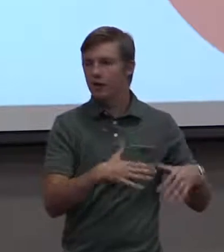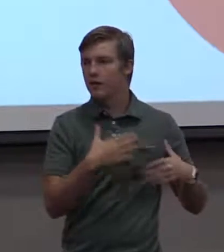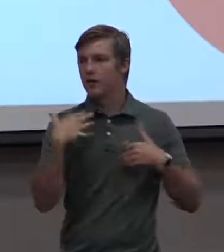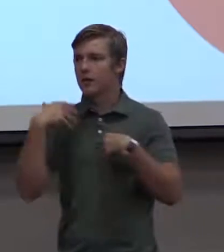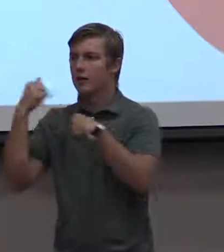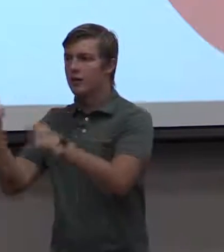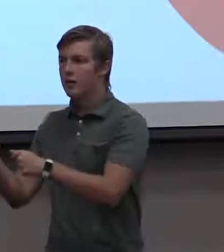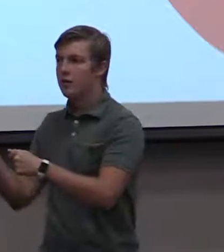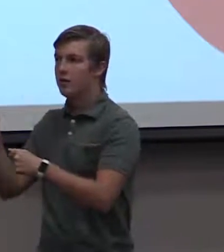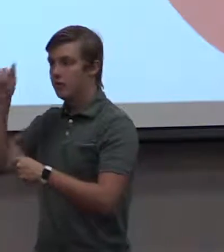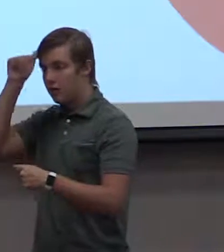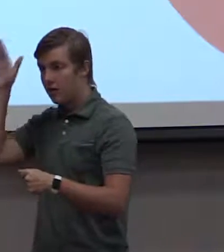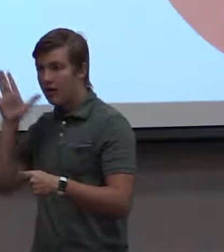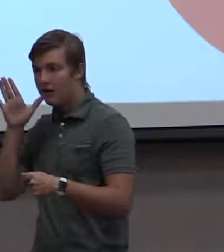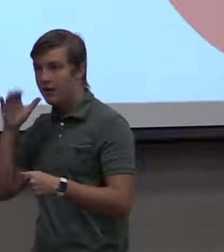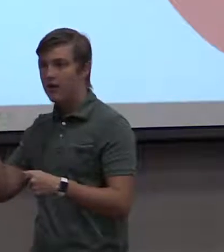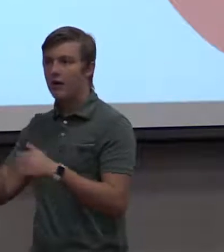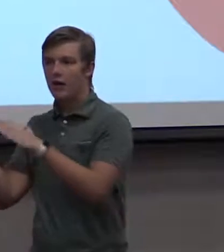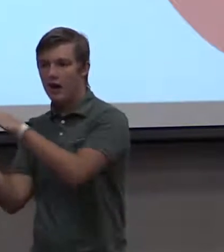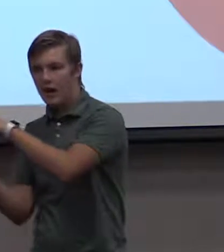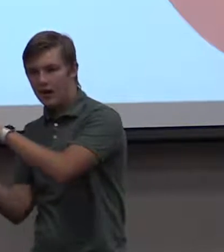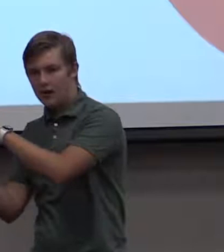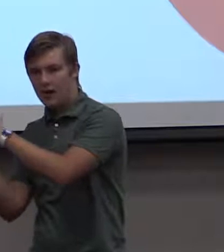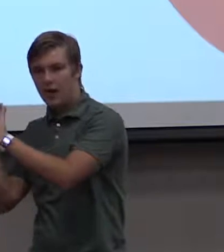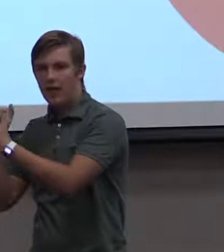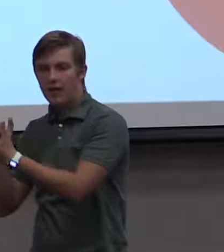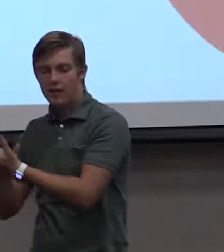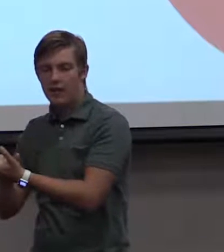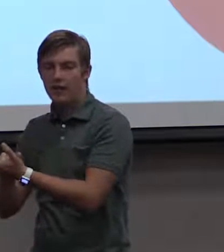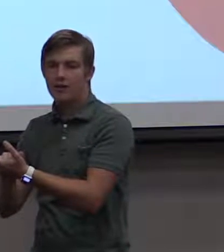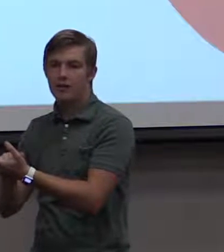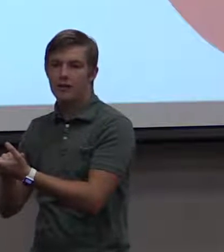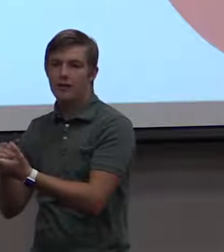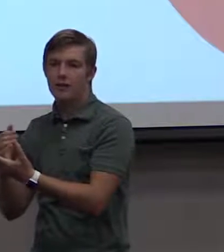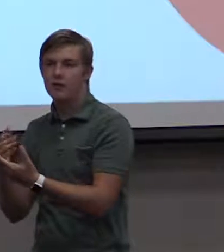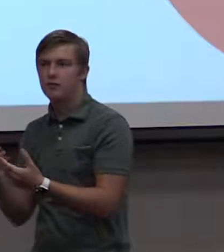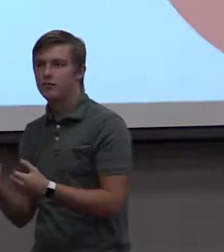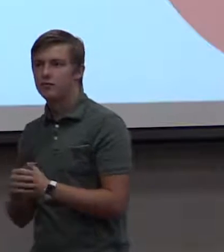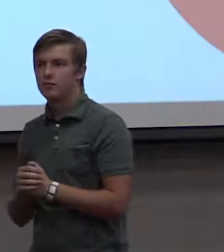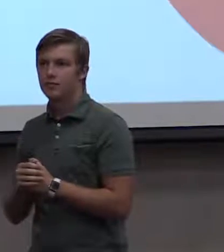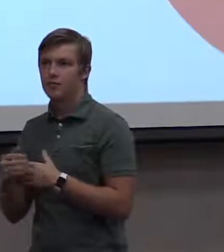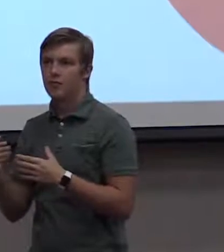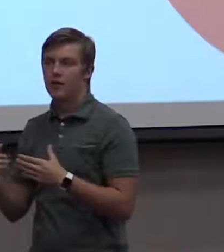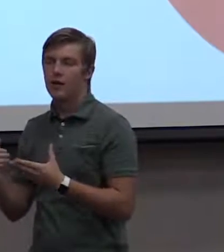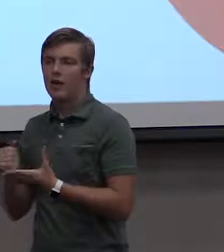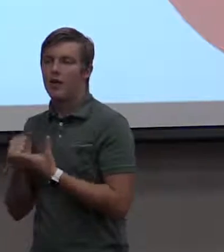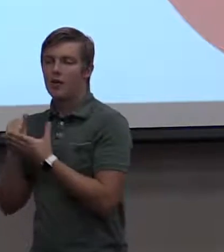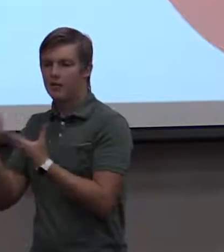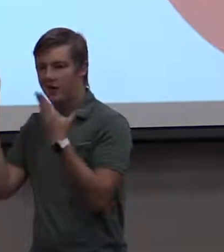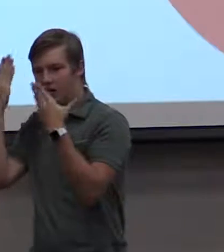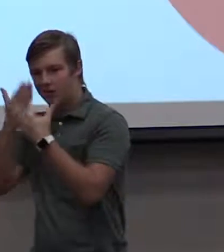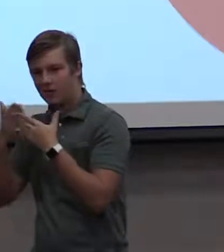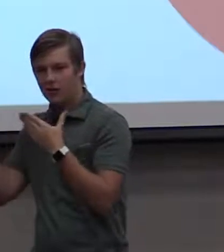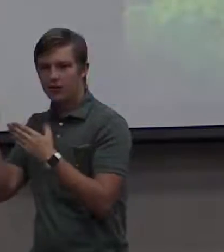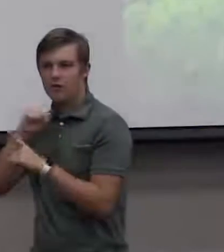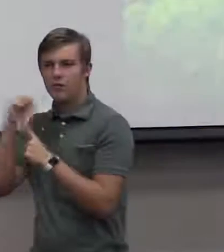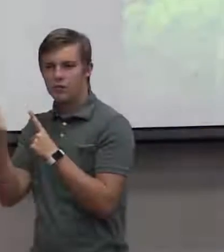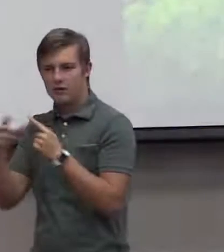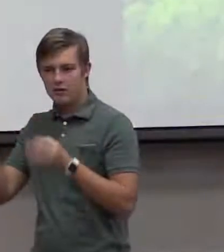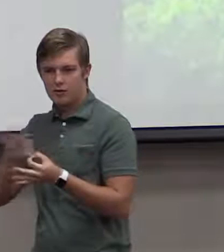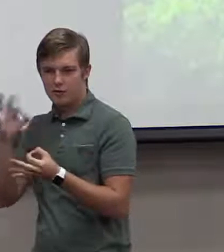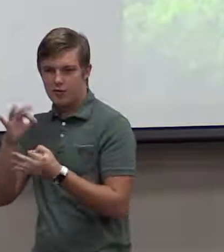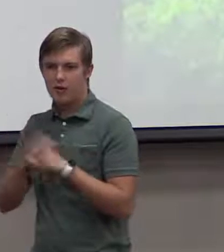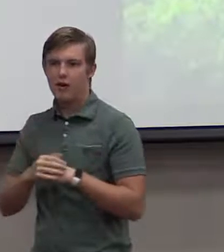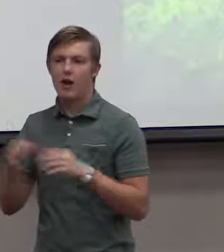there isolated. And that's a recipe for a pretty dark situation spiritually, and which is